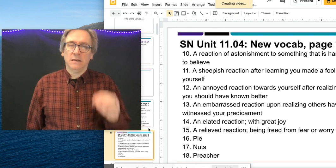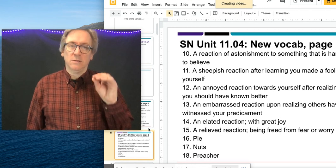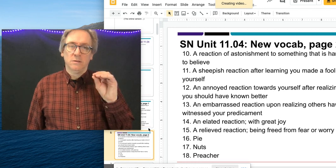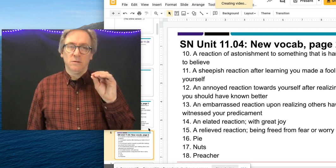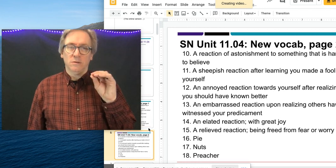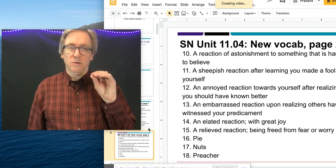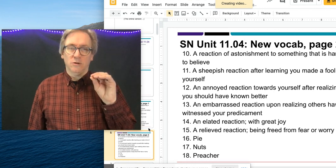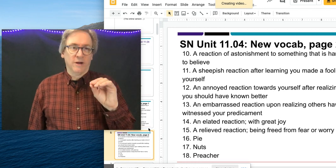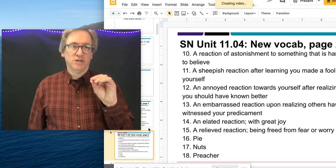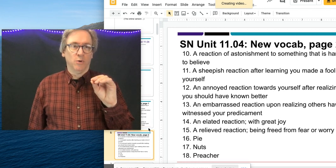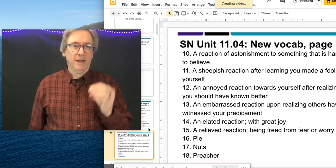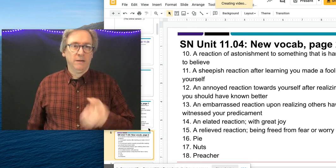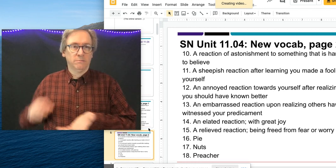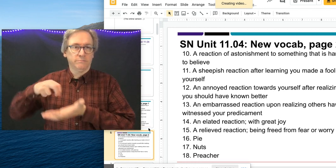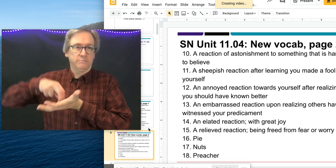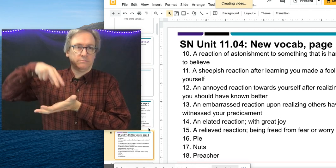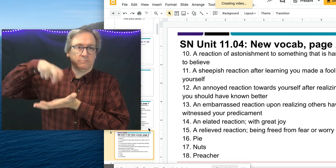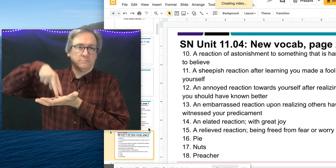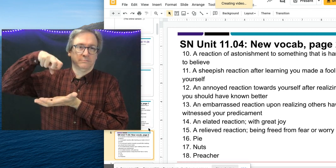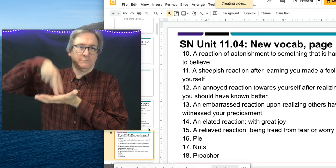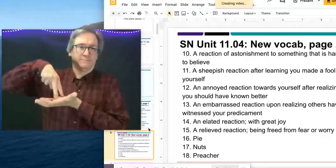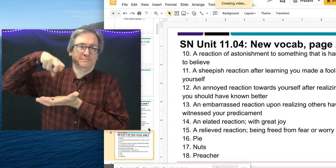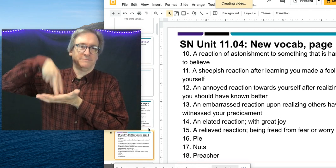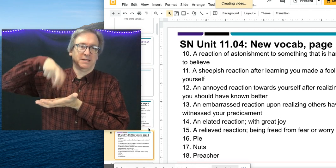that great joy,